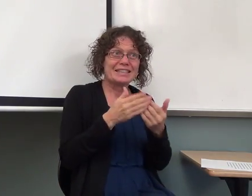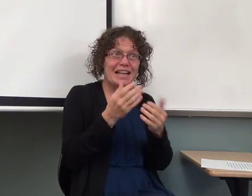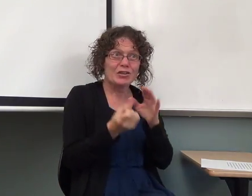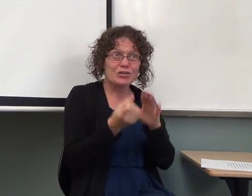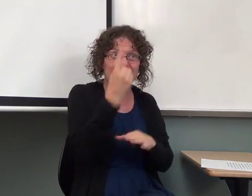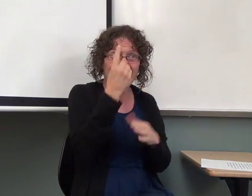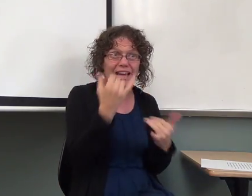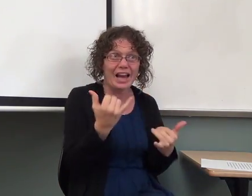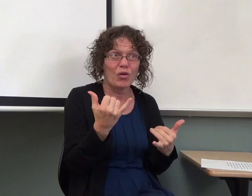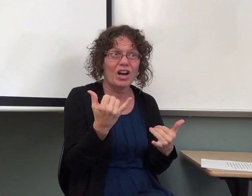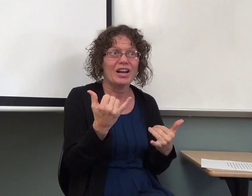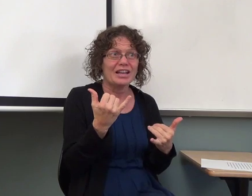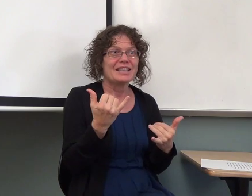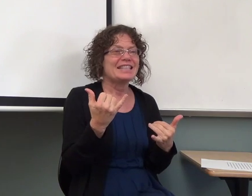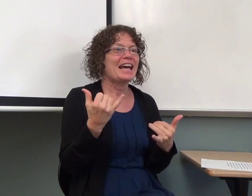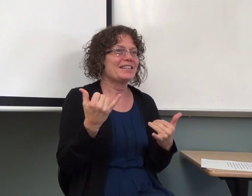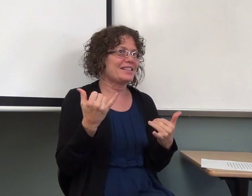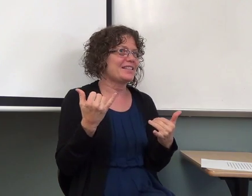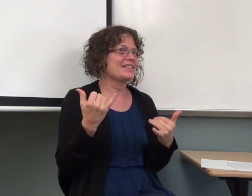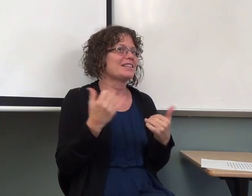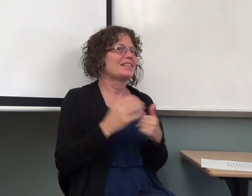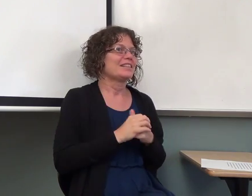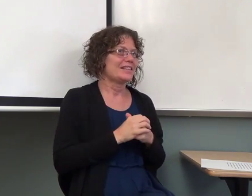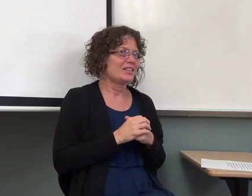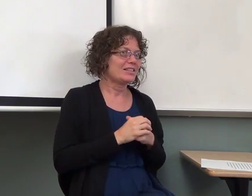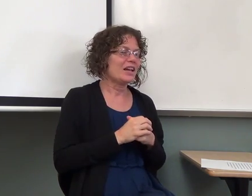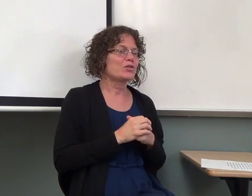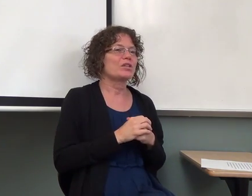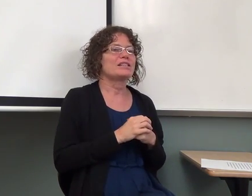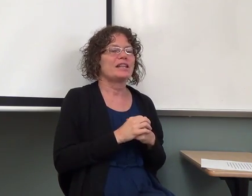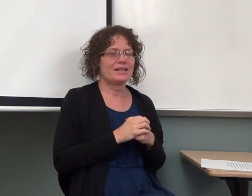clarity? Yes. Very good. Sandra says yes.